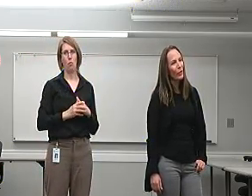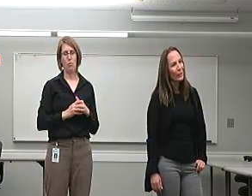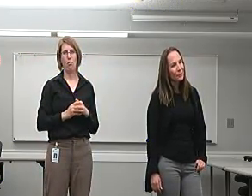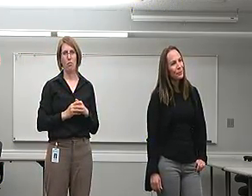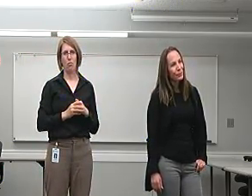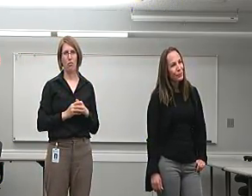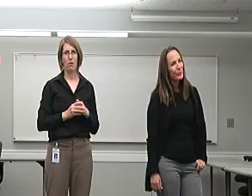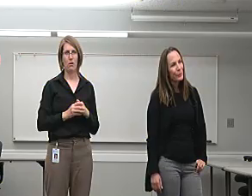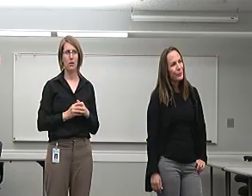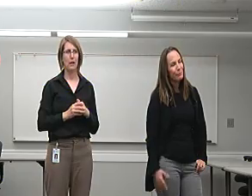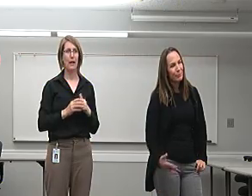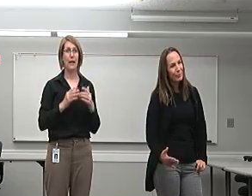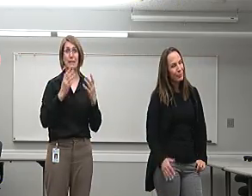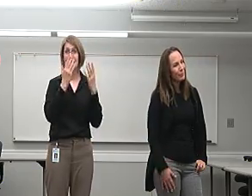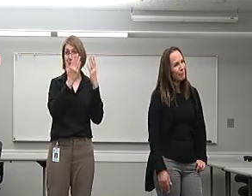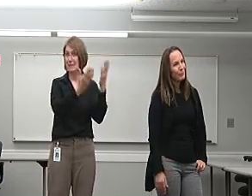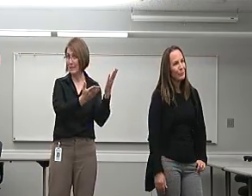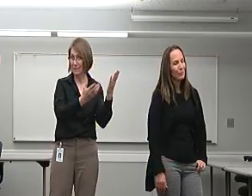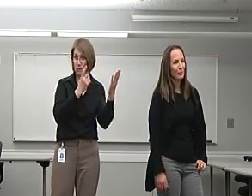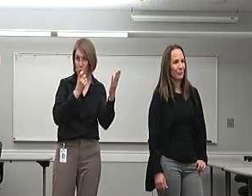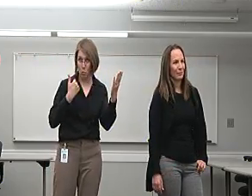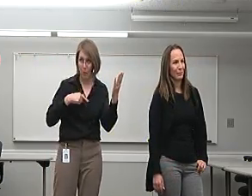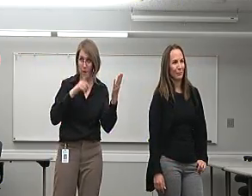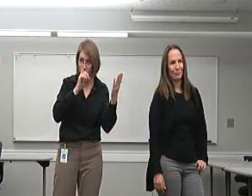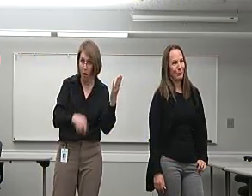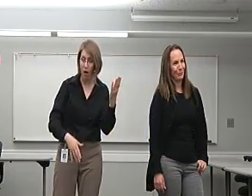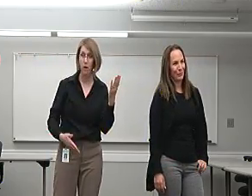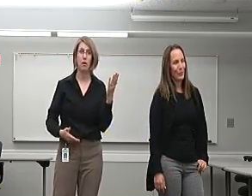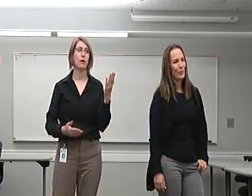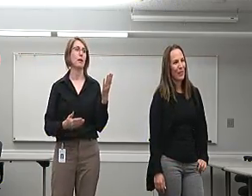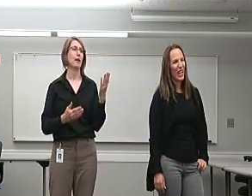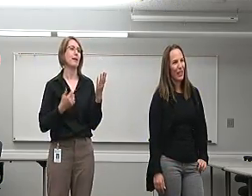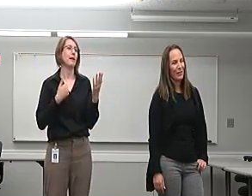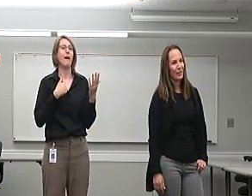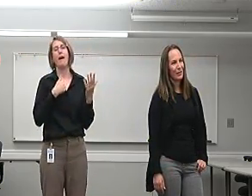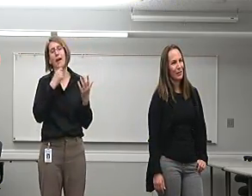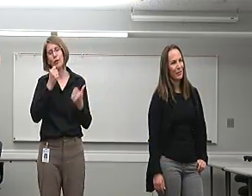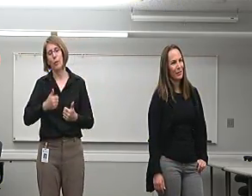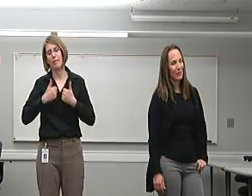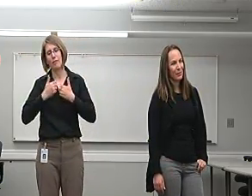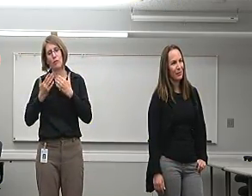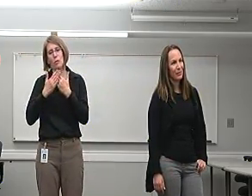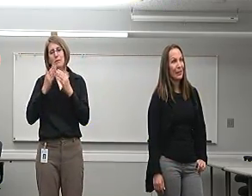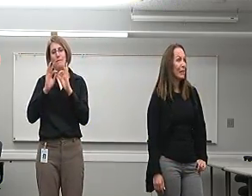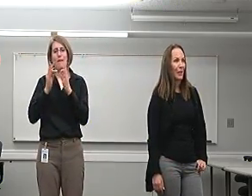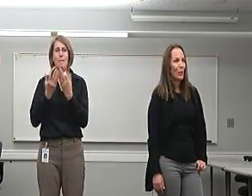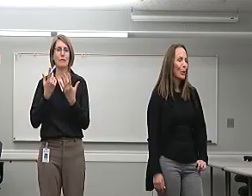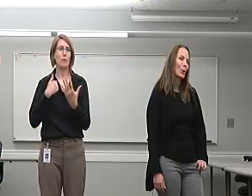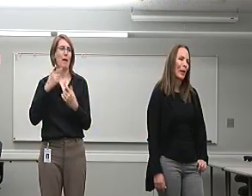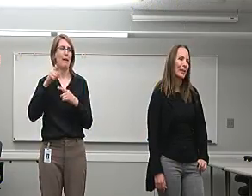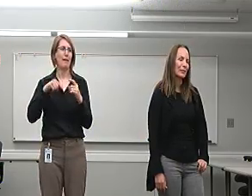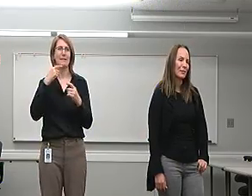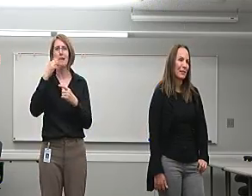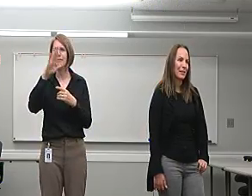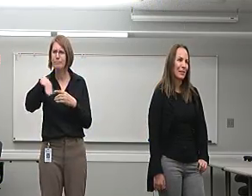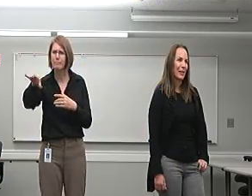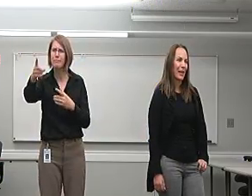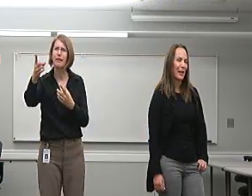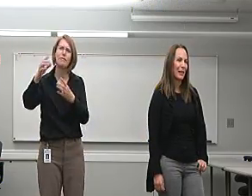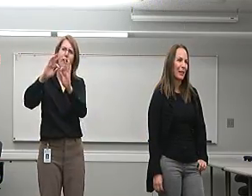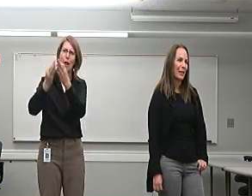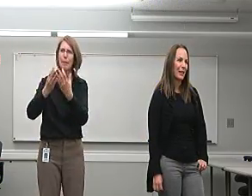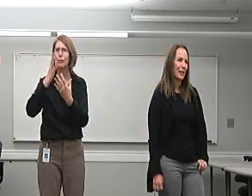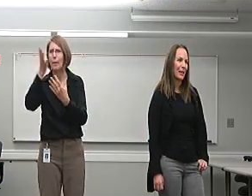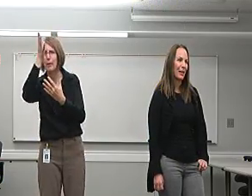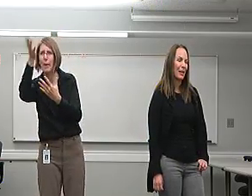think it's just hard because we don't live near family, so I can't be like, come to the deaf party with us. Right. Like that's not a thing. Yeah. If there was like